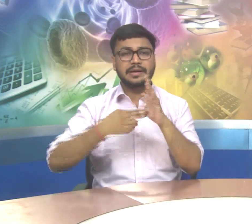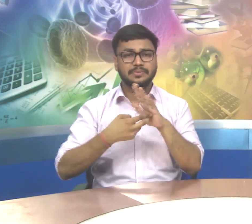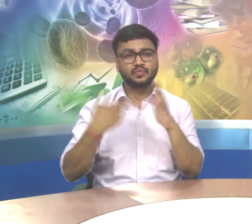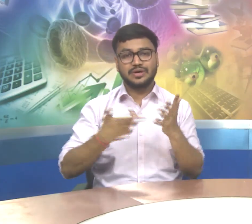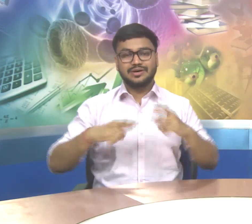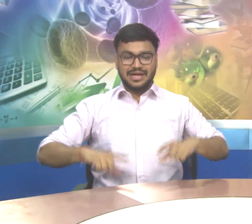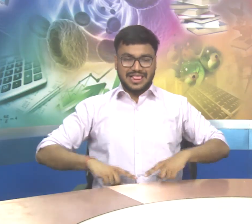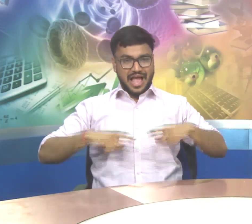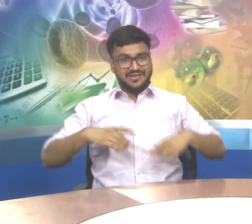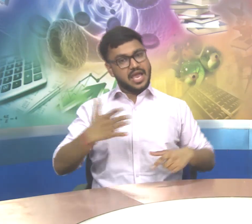And biotic